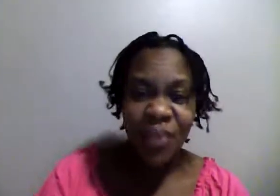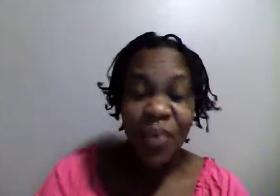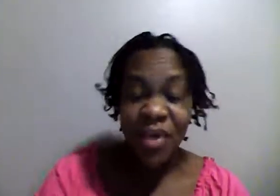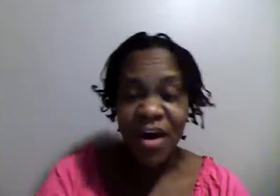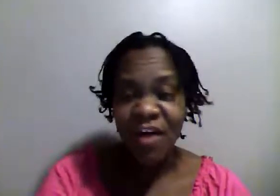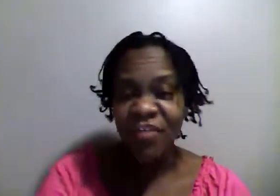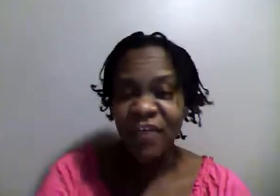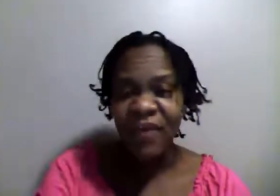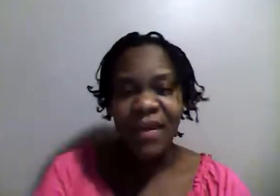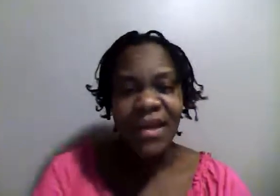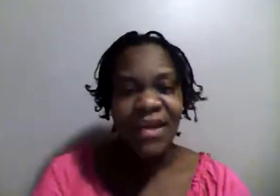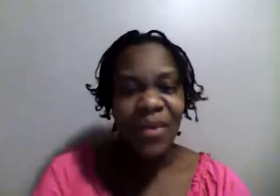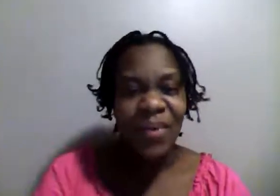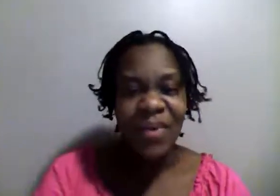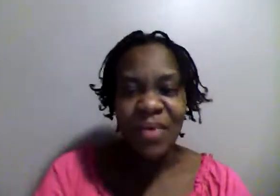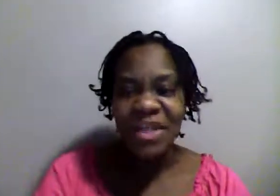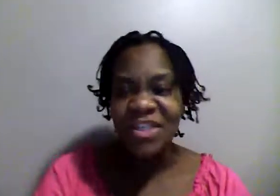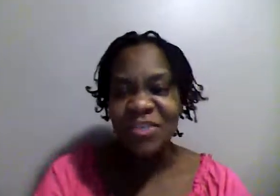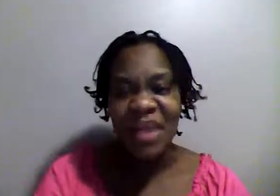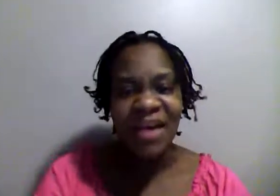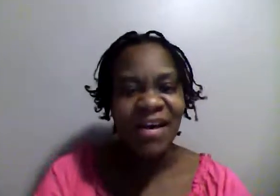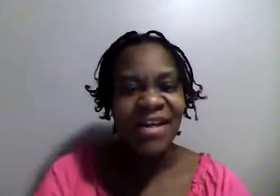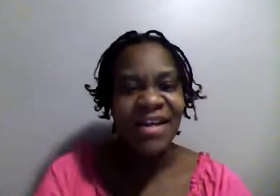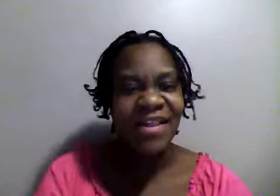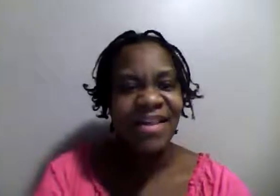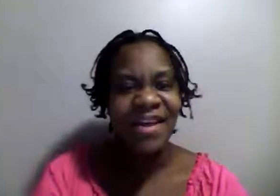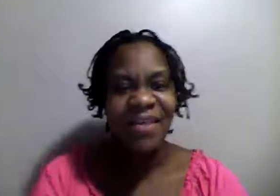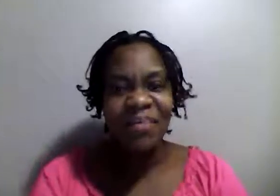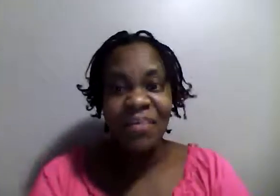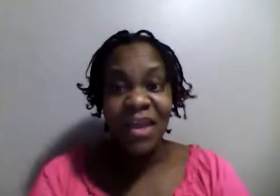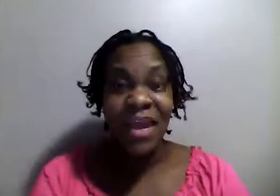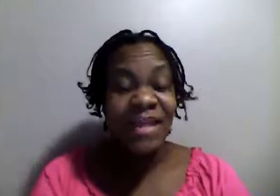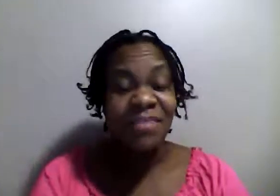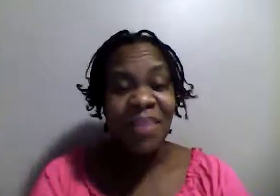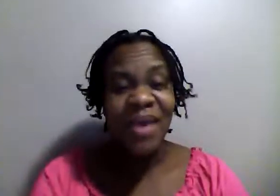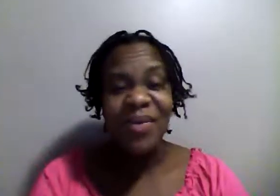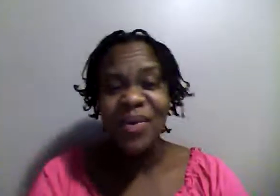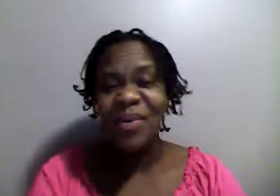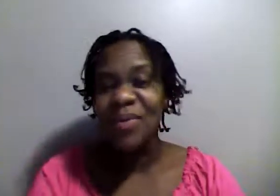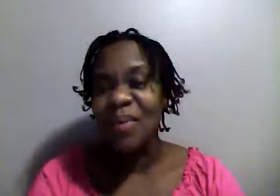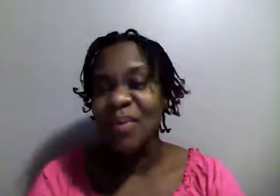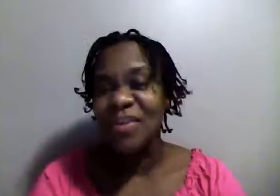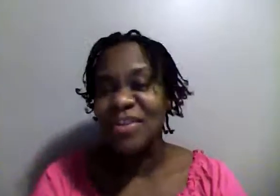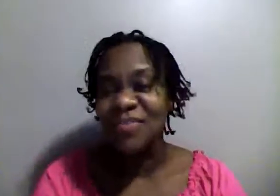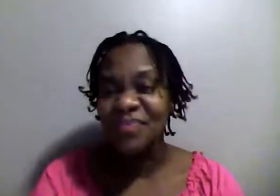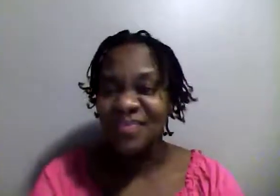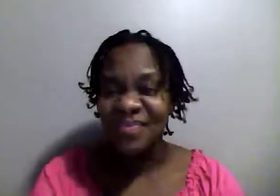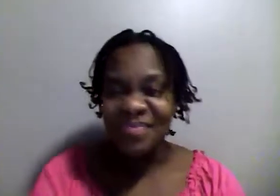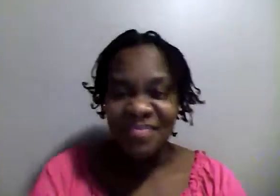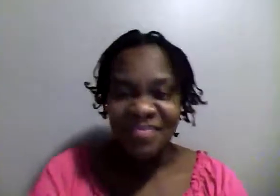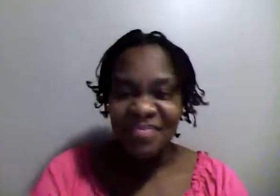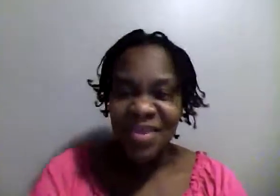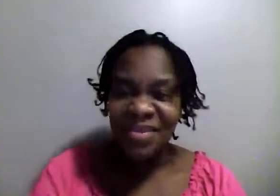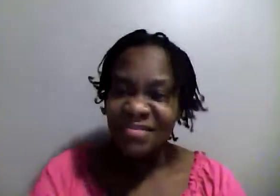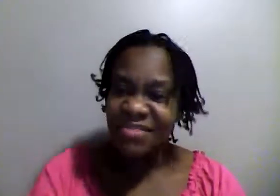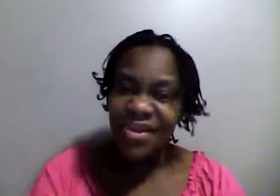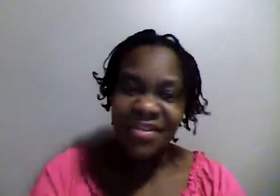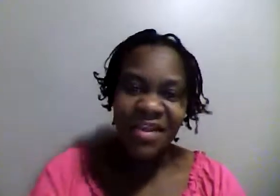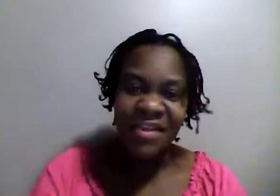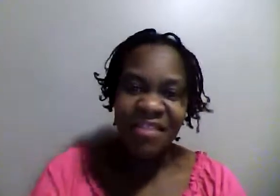off, they went into my garden and they ate my cucumbers. But beyond that, I've never really